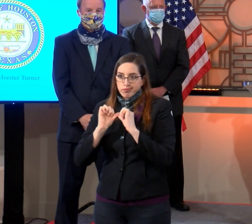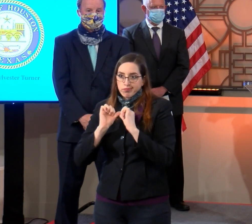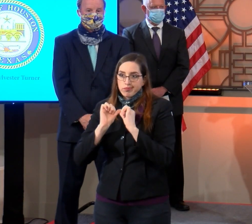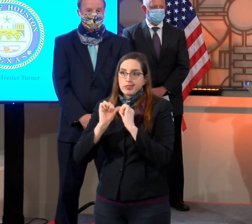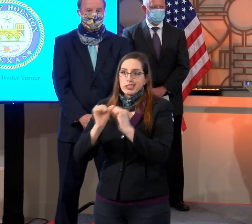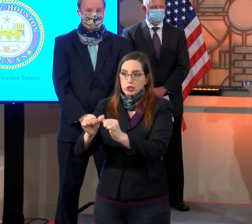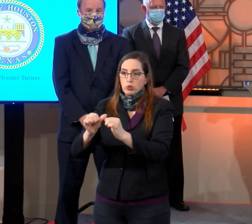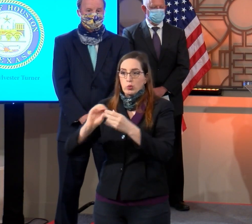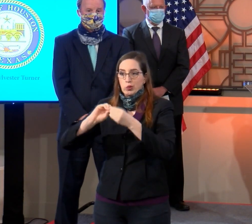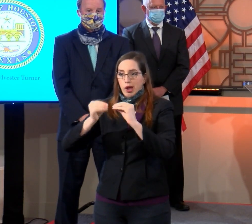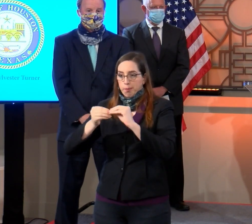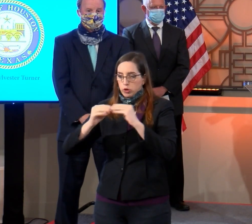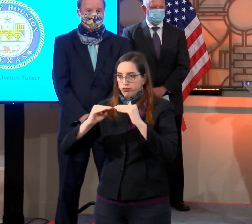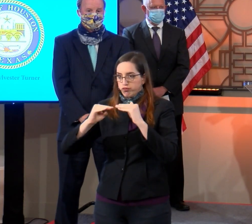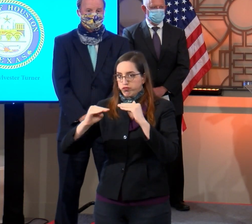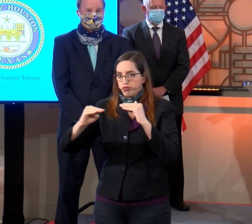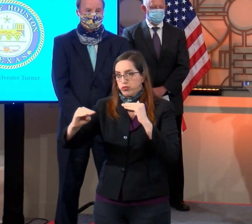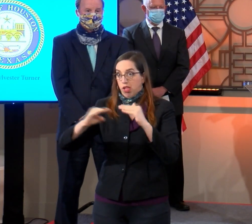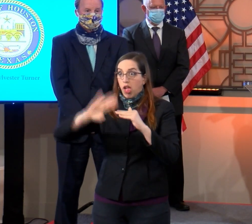not spike.